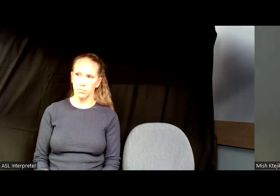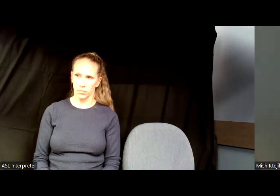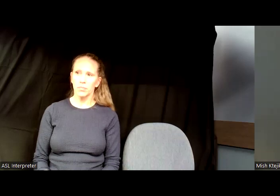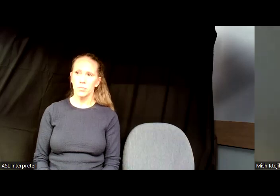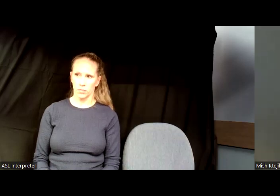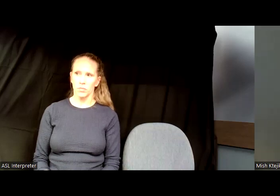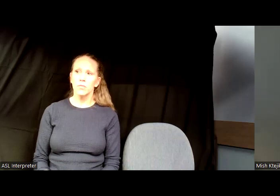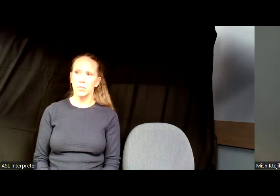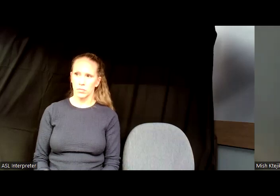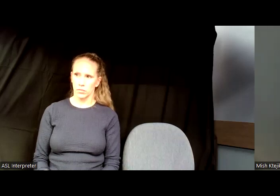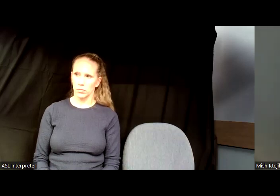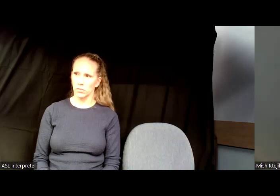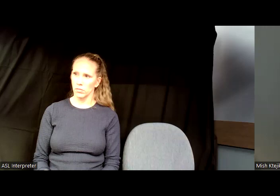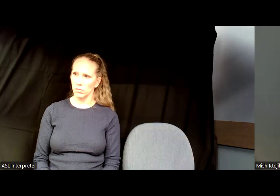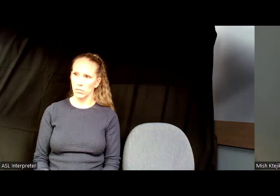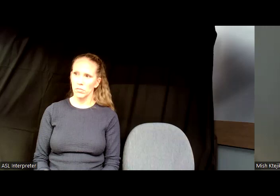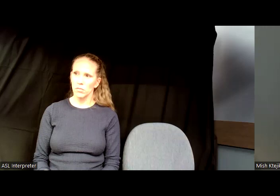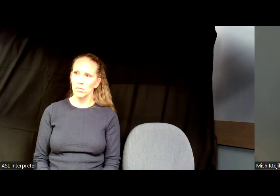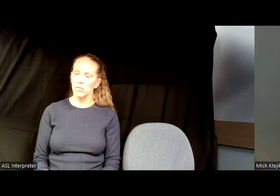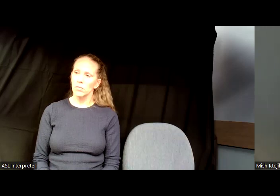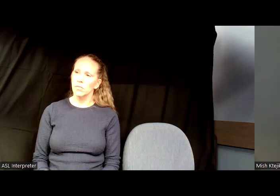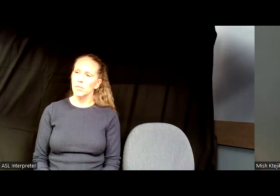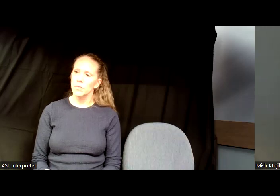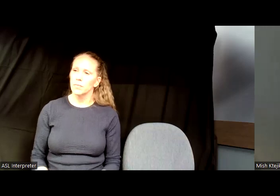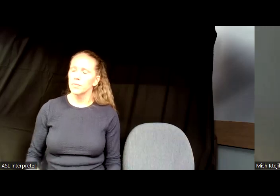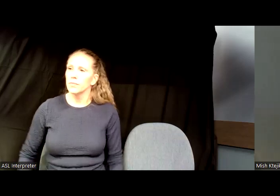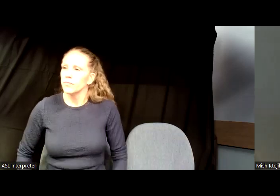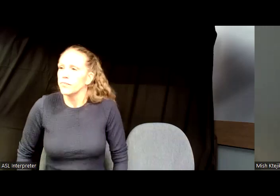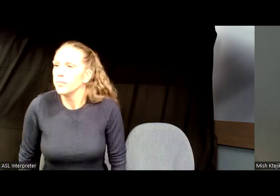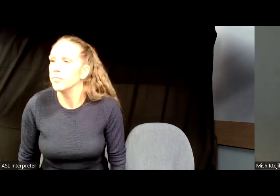mean mentorship, it could mean